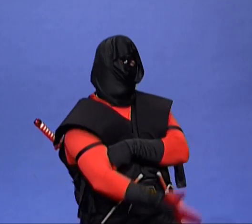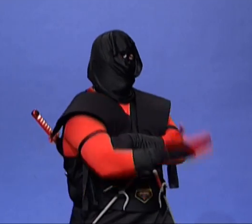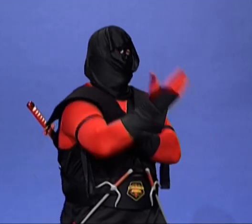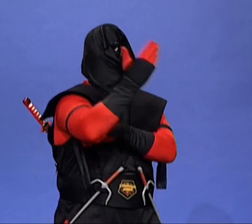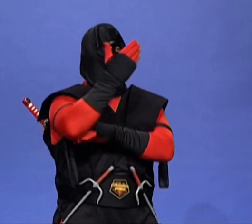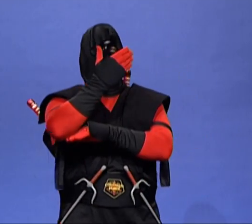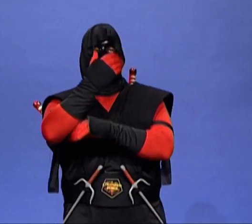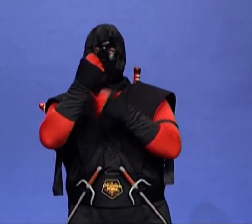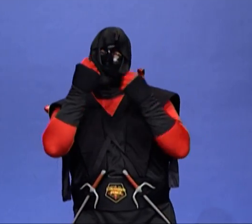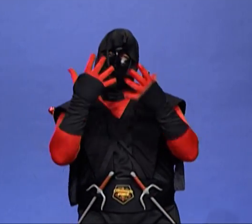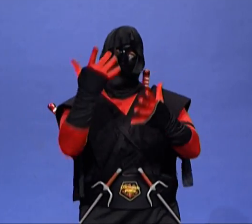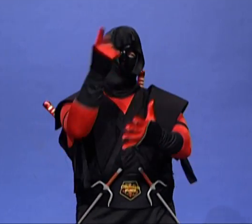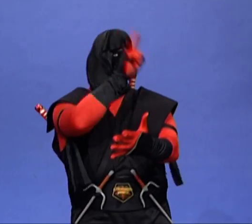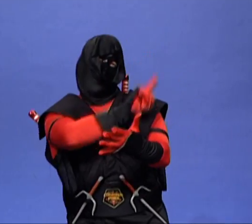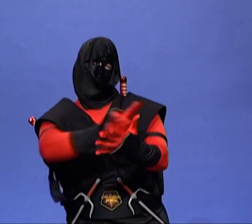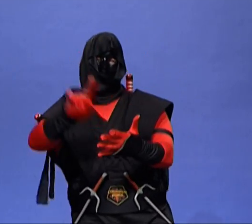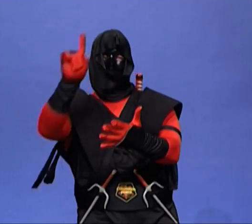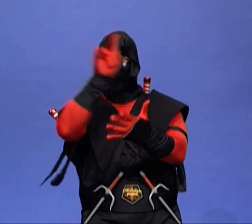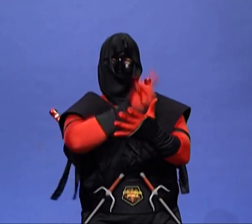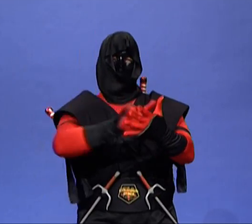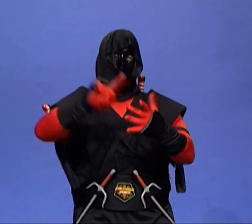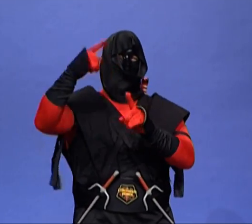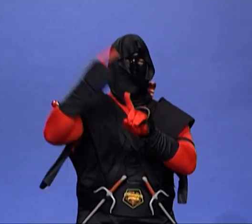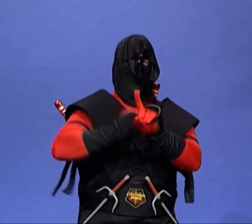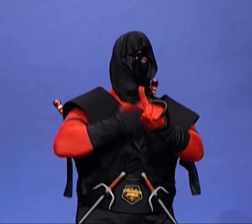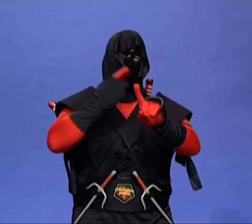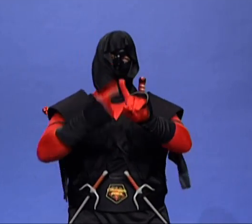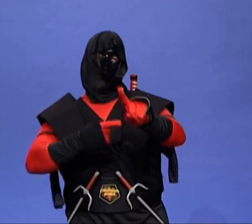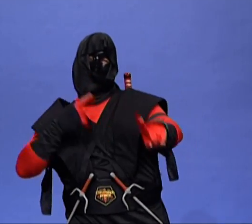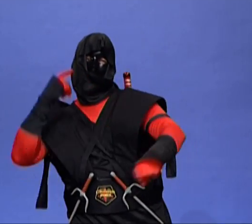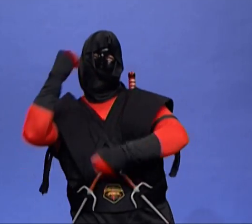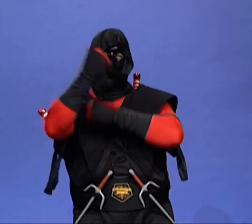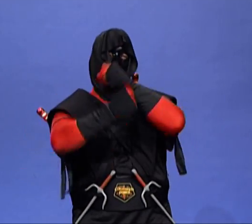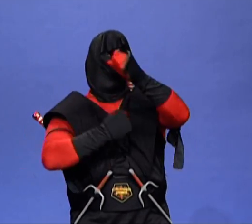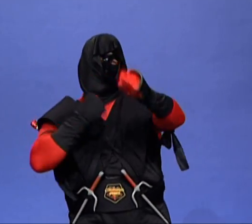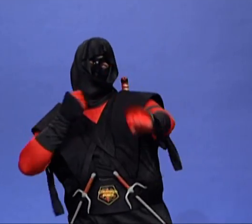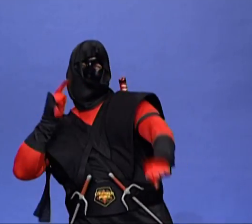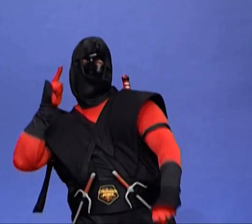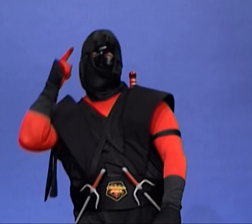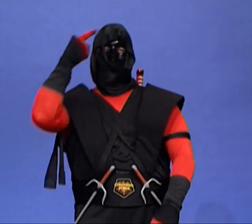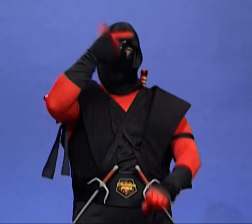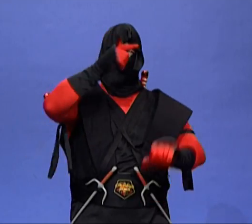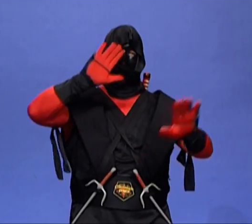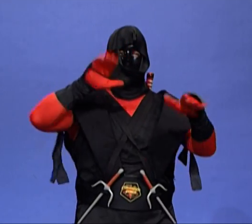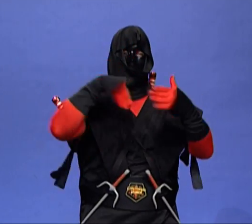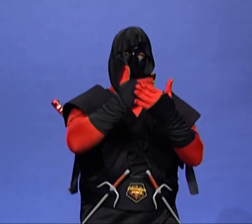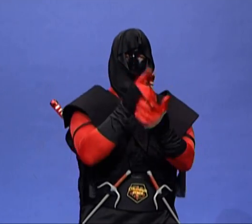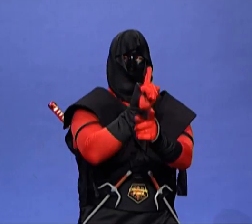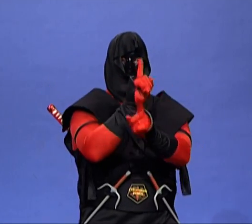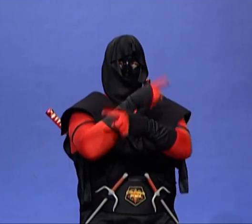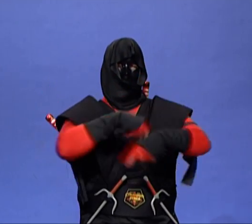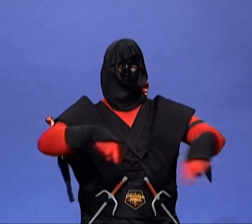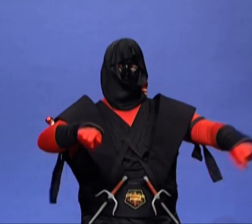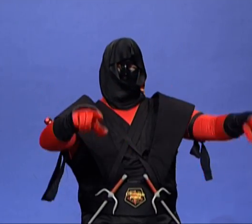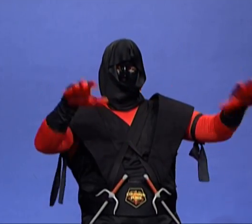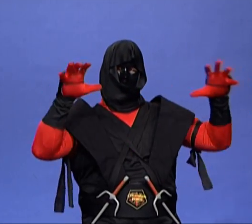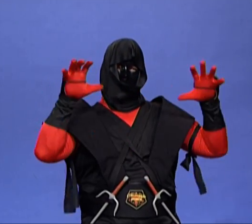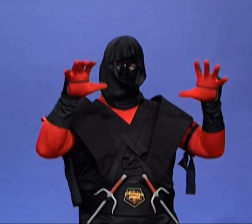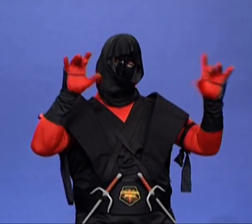And in and out of weeks and almost over a year to where the wild things are.